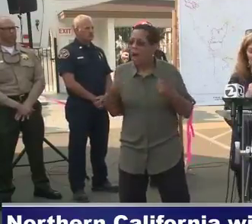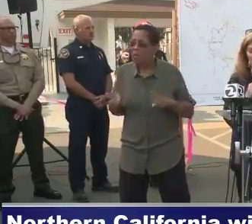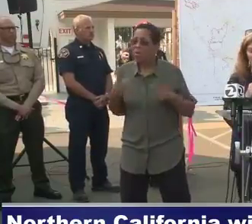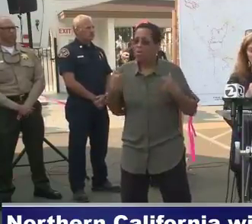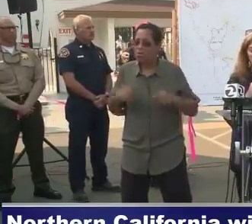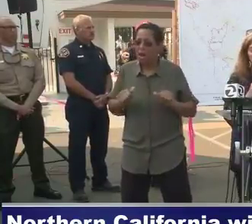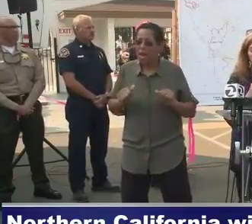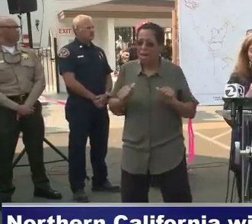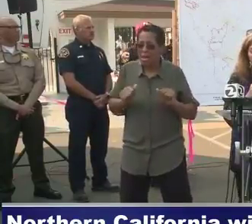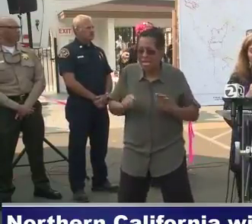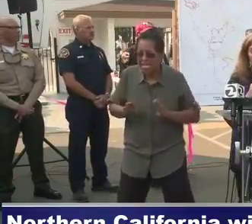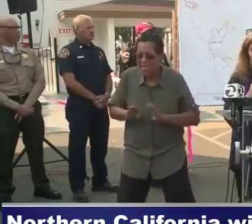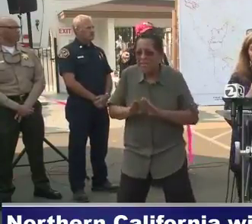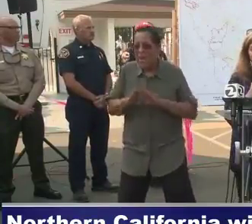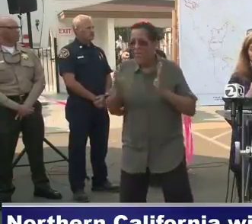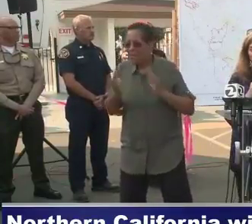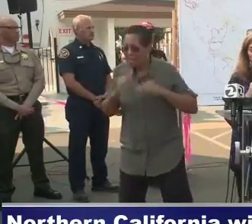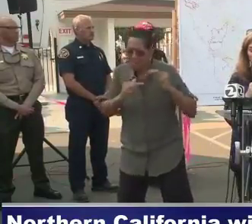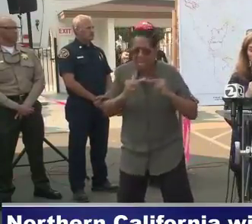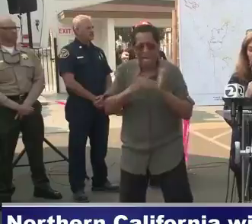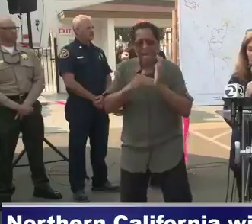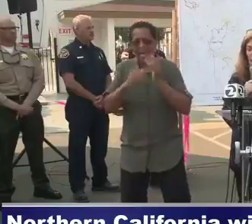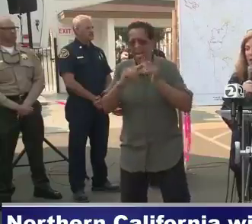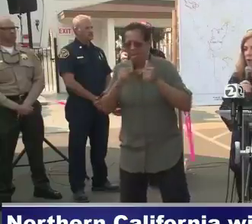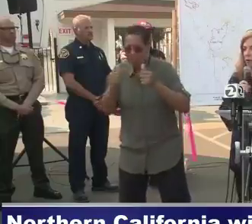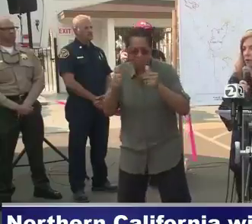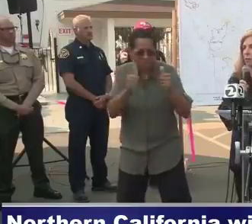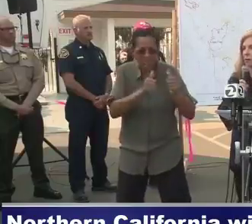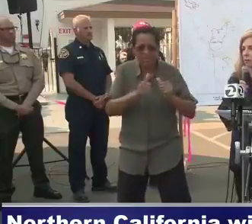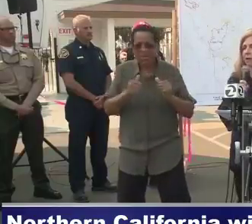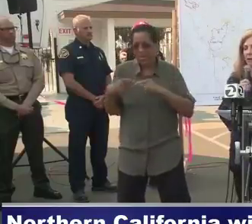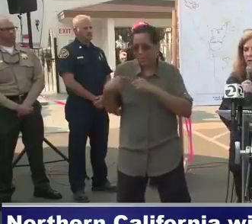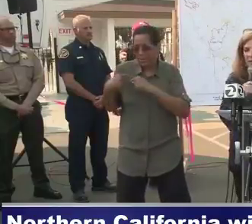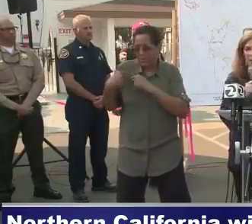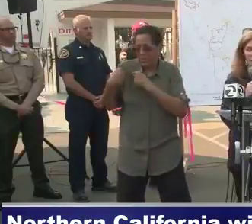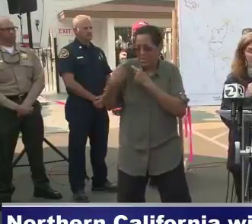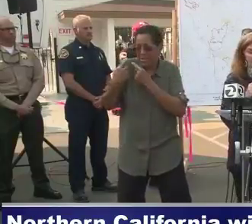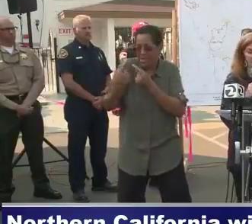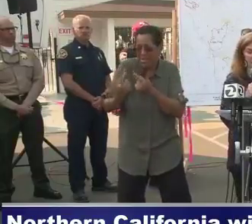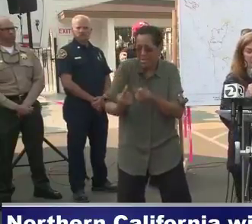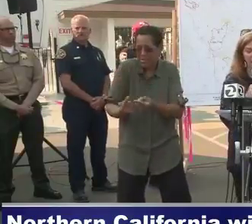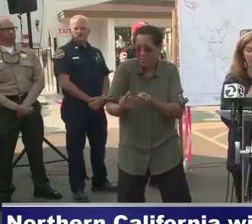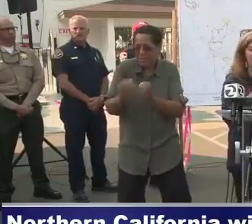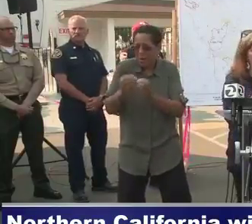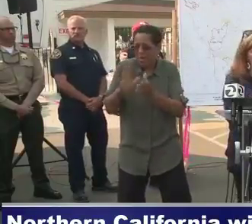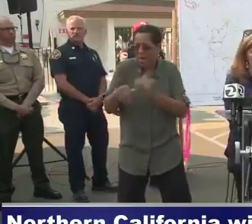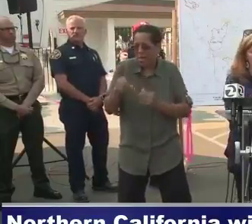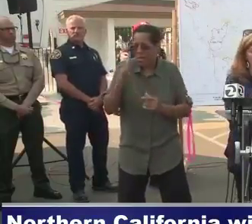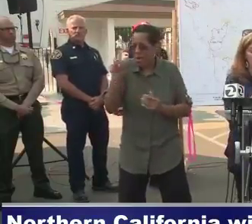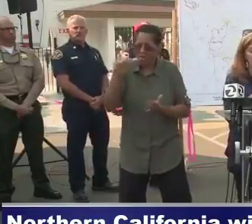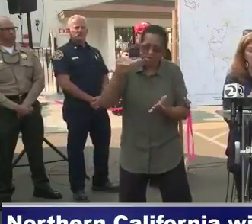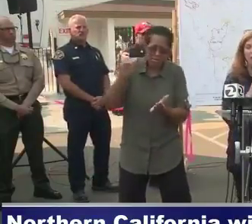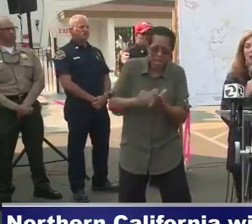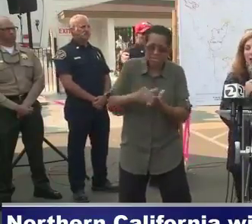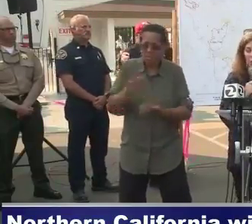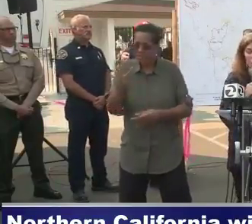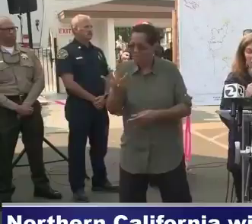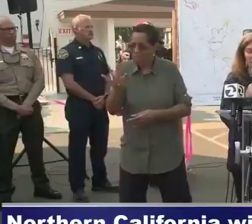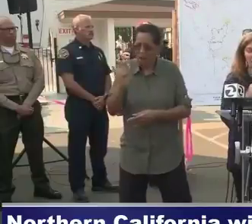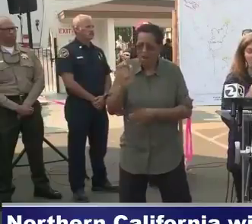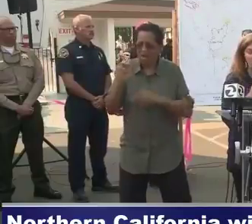hope. We've to date done over 1,400 building inspections. In partnership with the City of